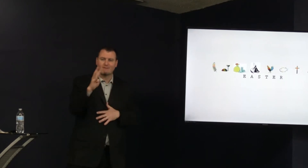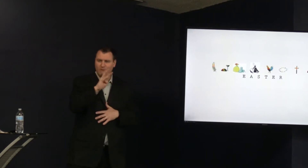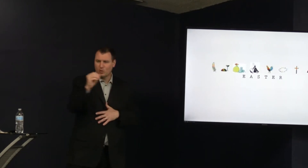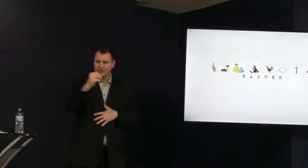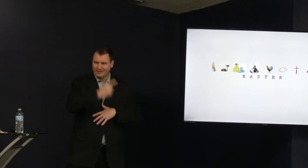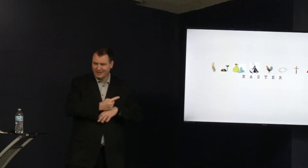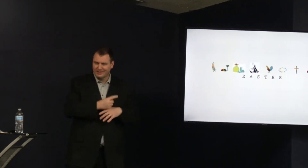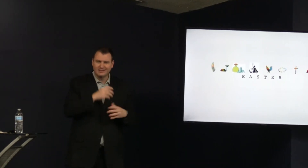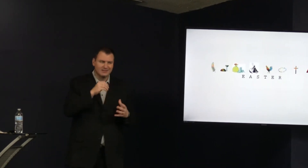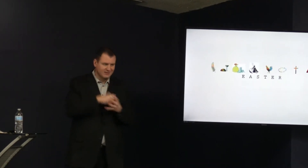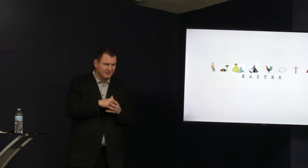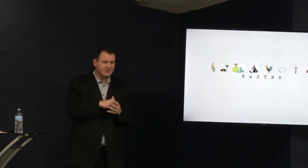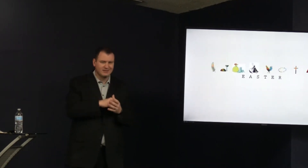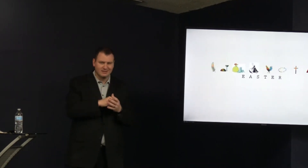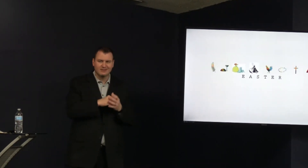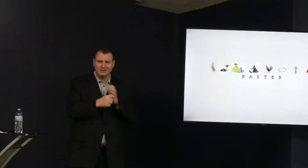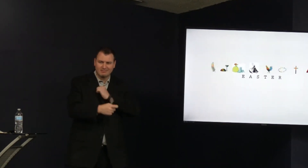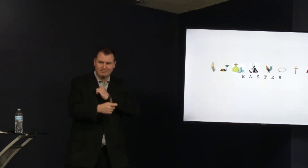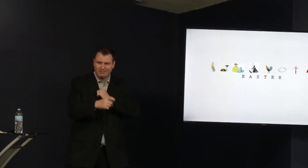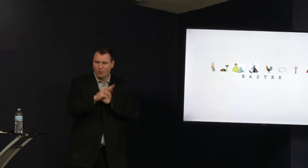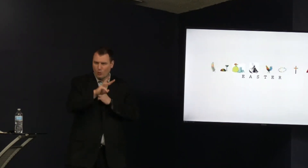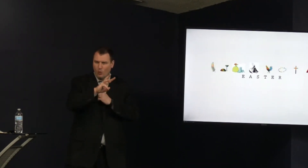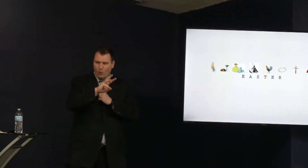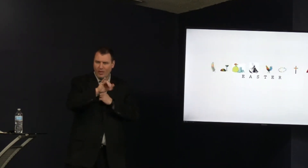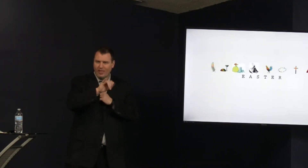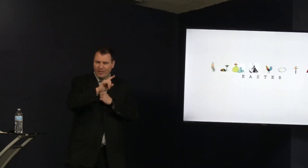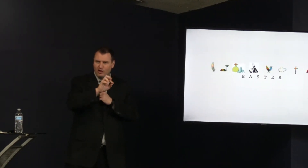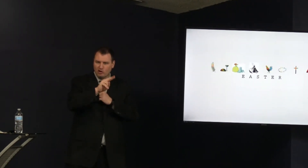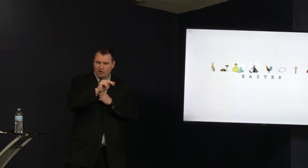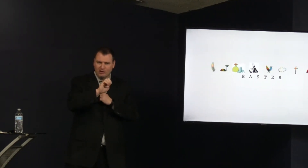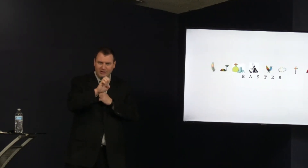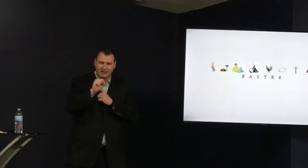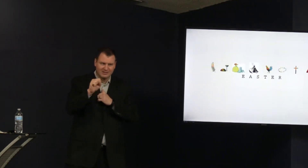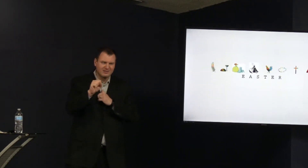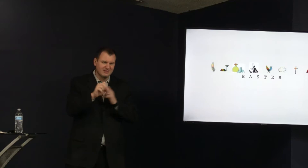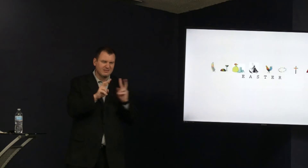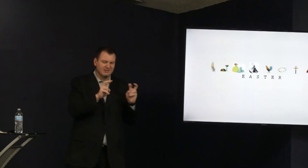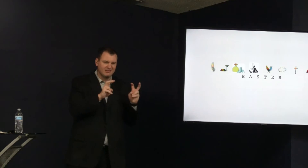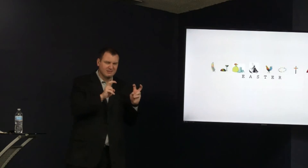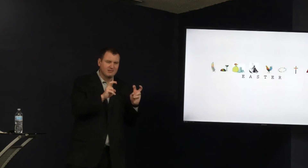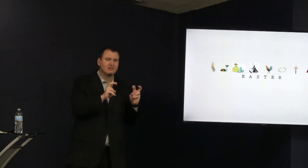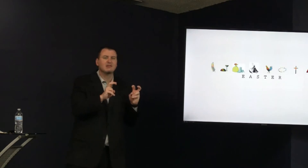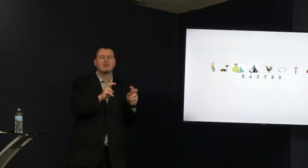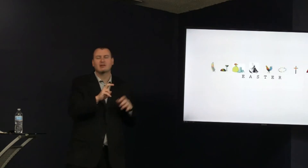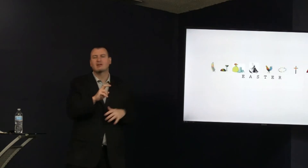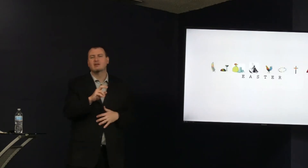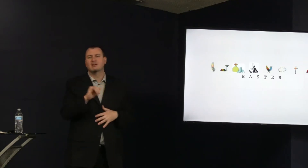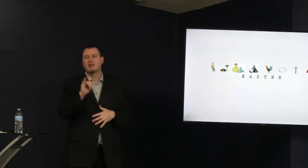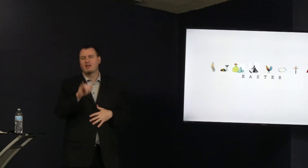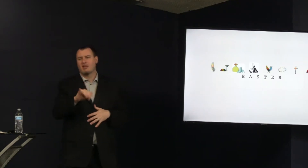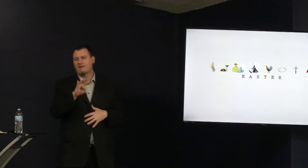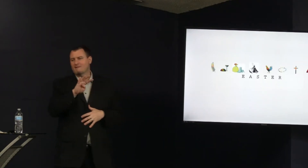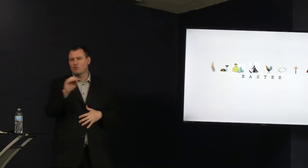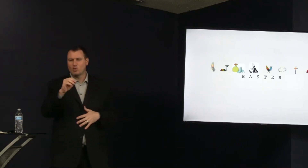it is just a picture of how Jesus was in the wilderness for 40